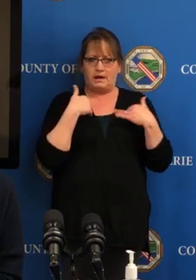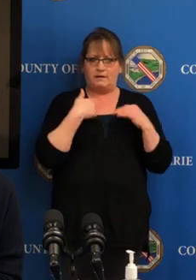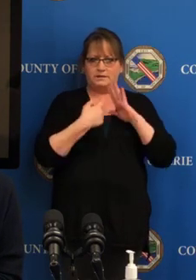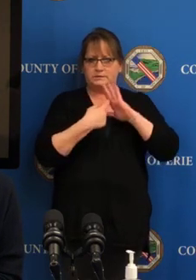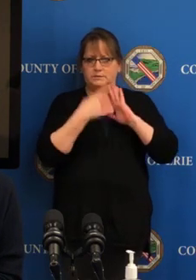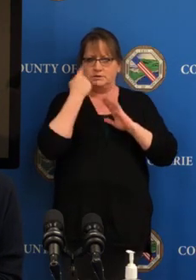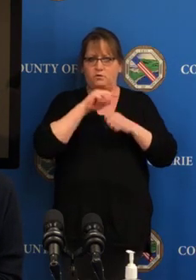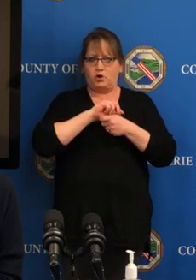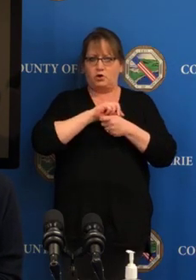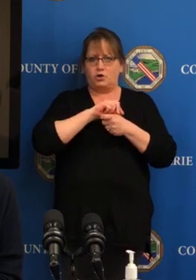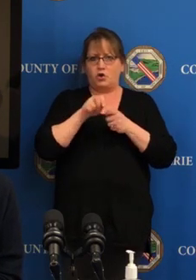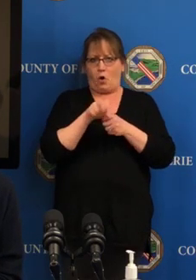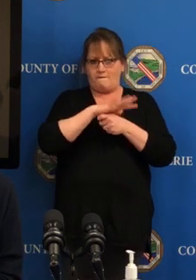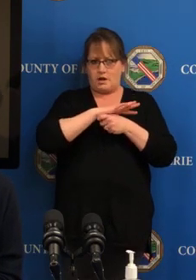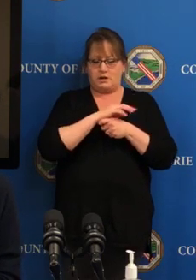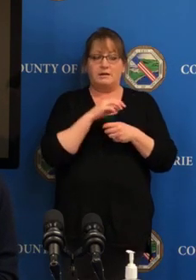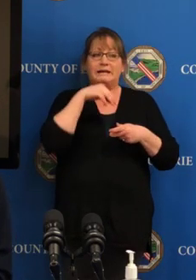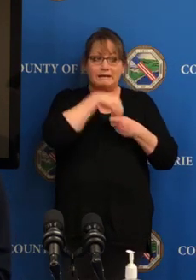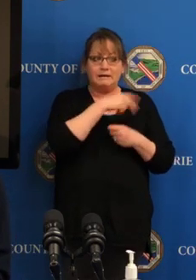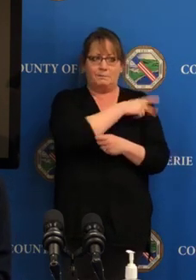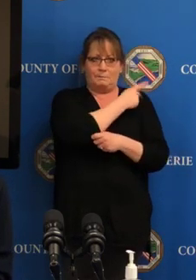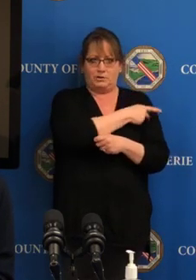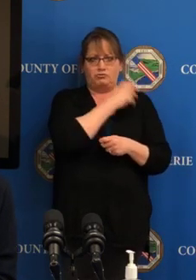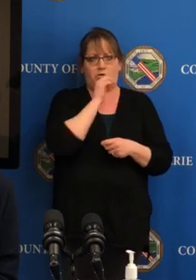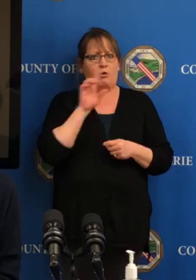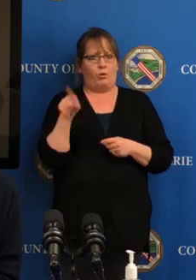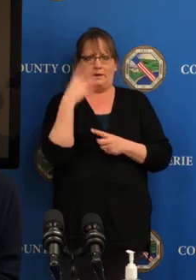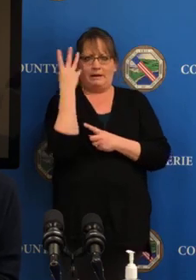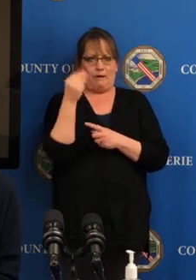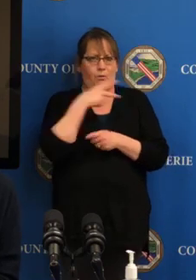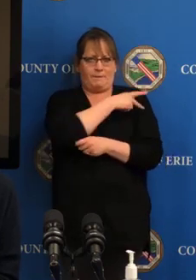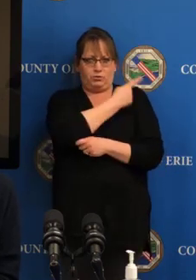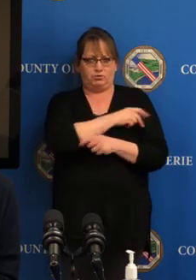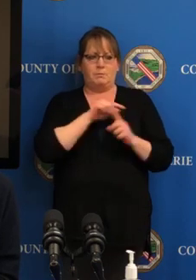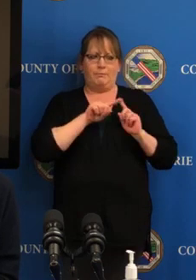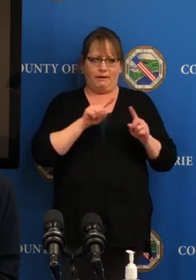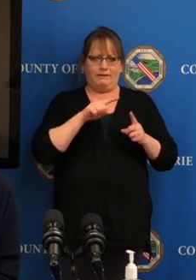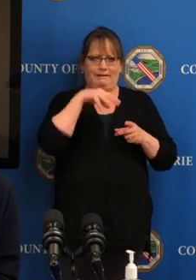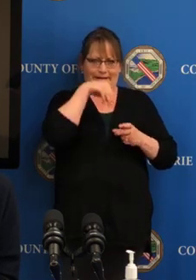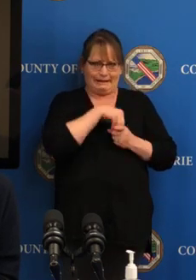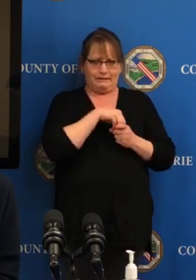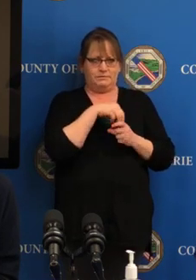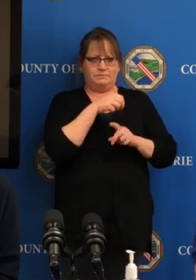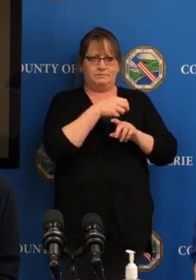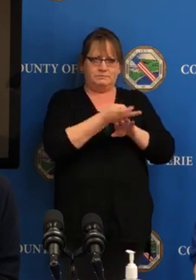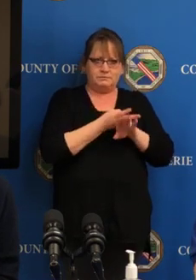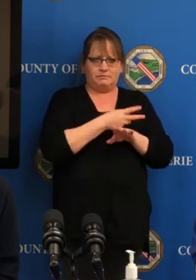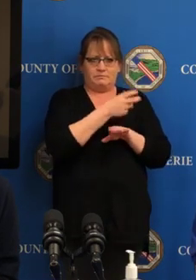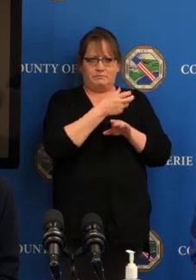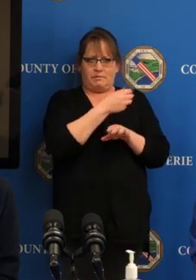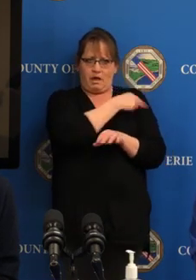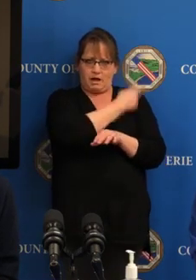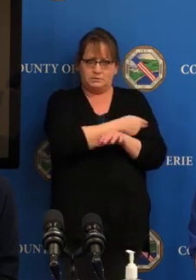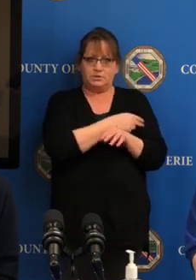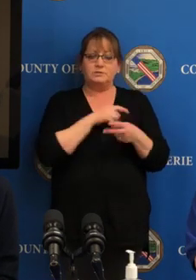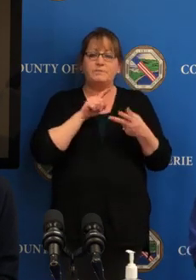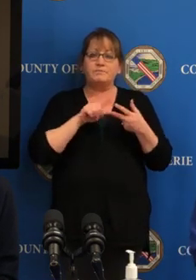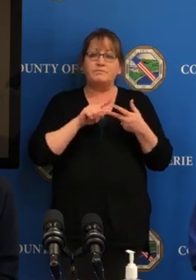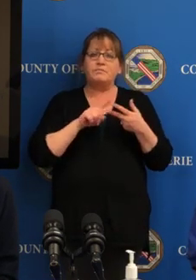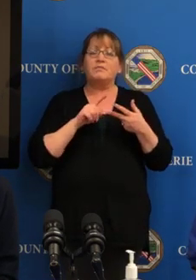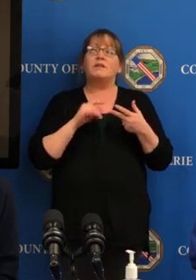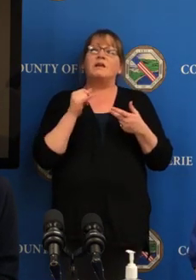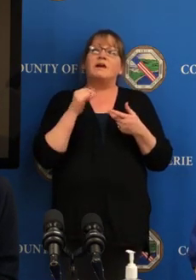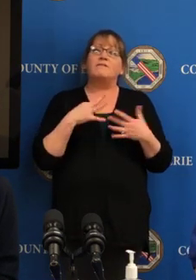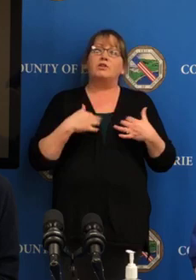are inpatient, not just outpatient, but inpatient individuals. Those that are living in a congregate